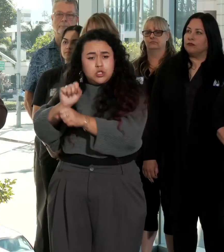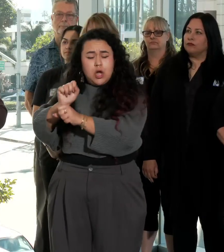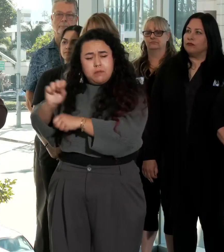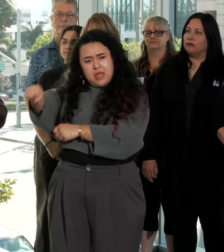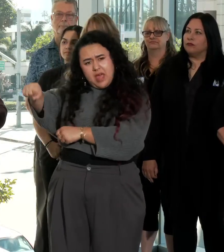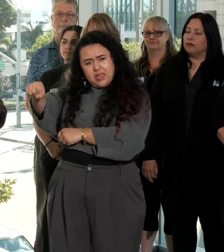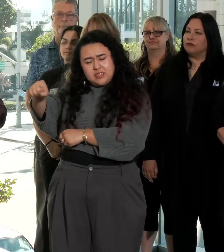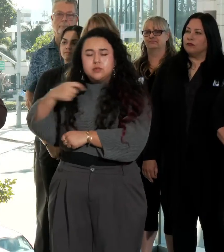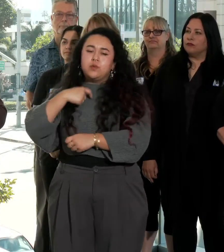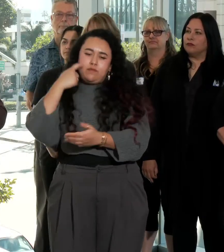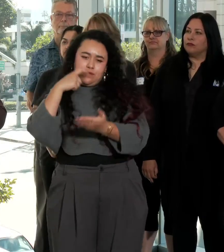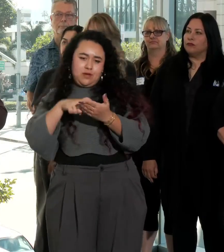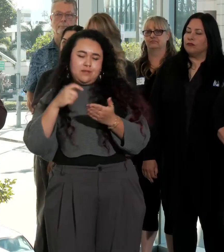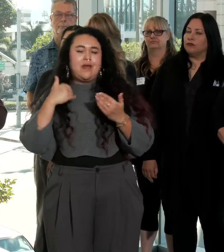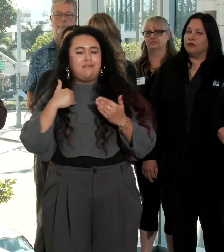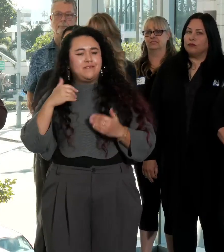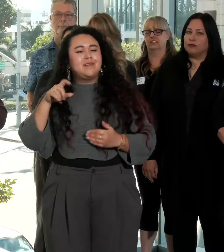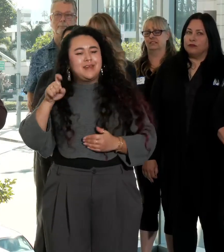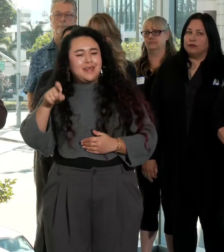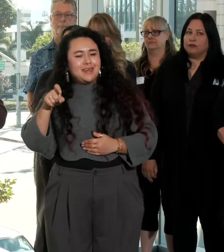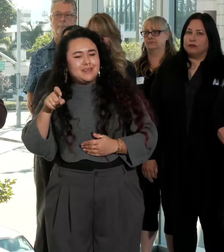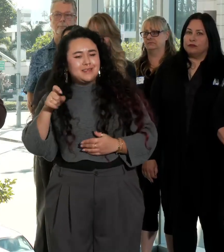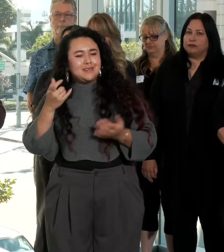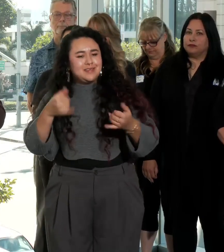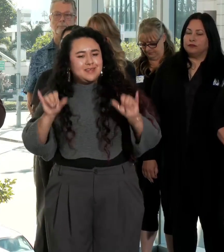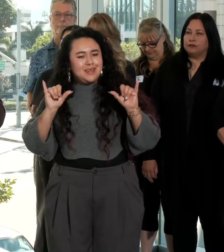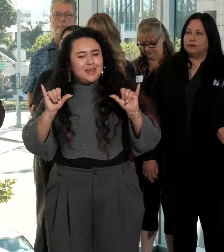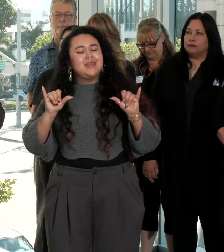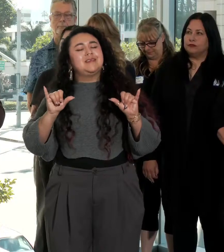acknowledge there is need, and